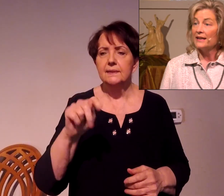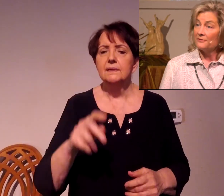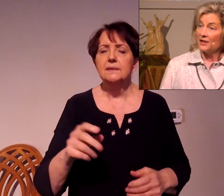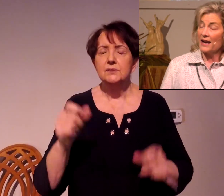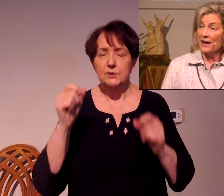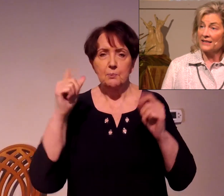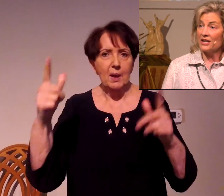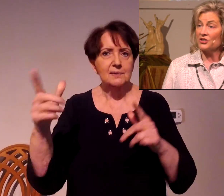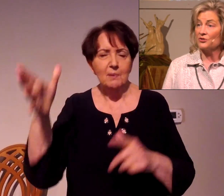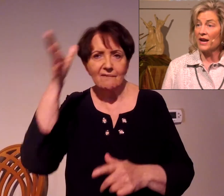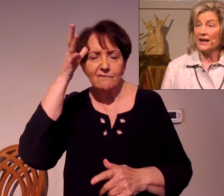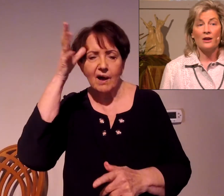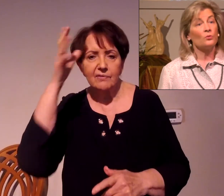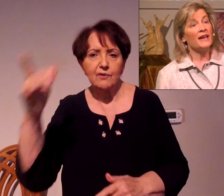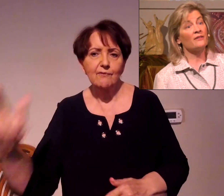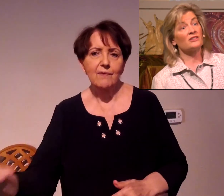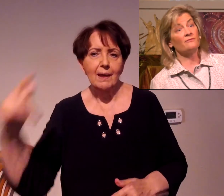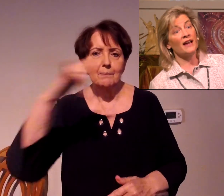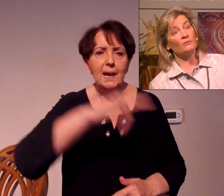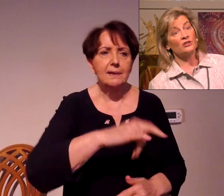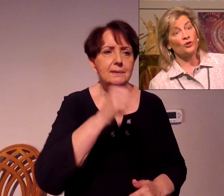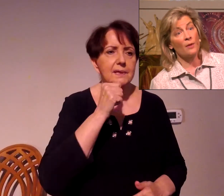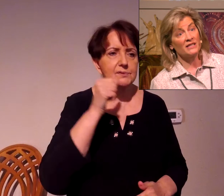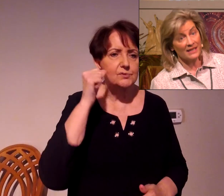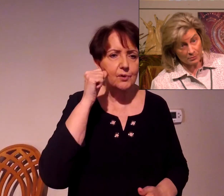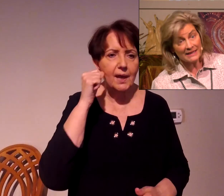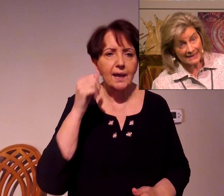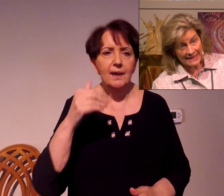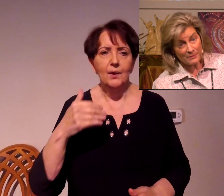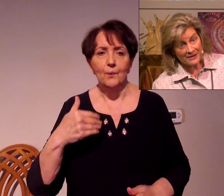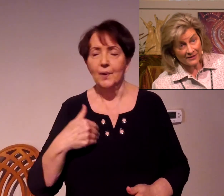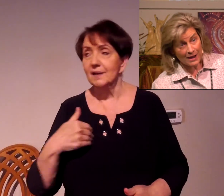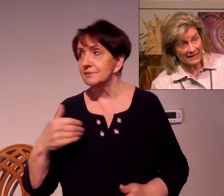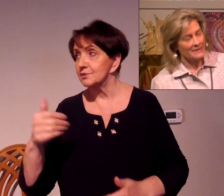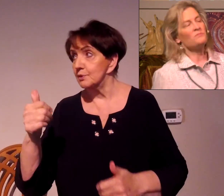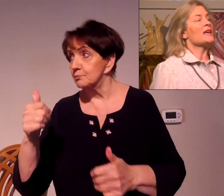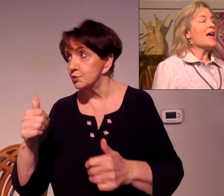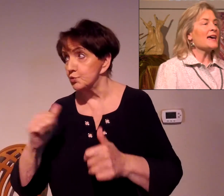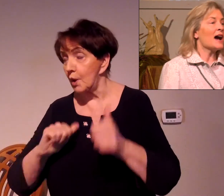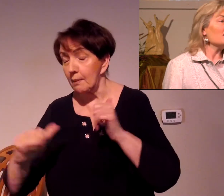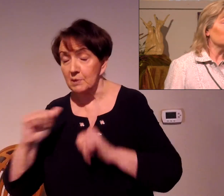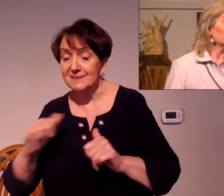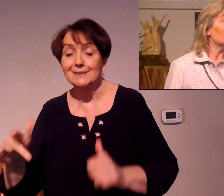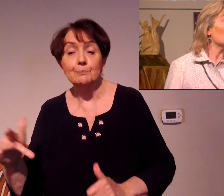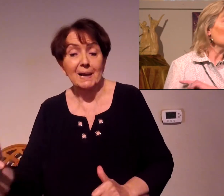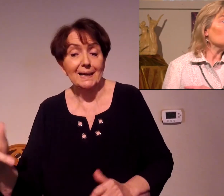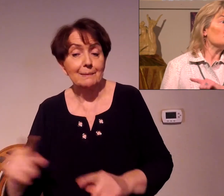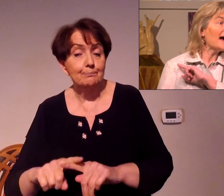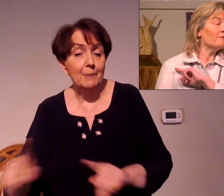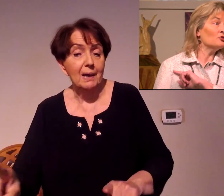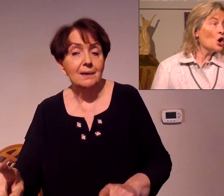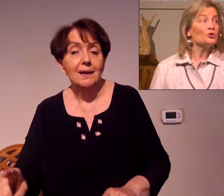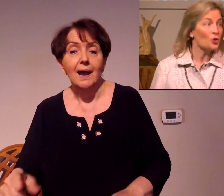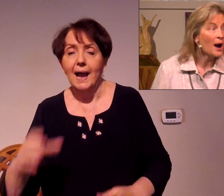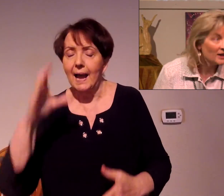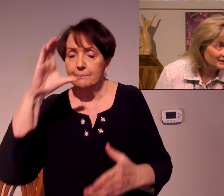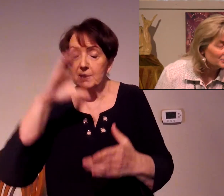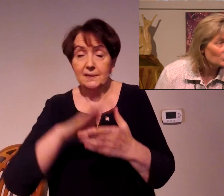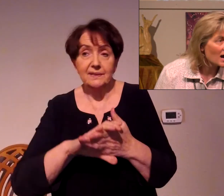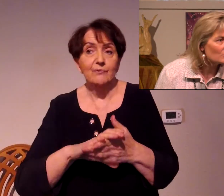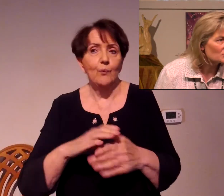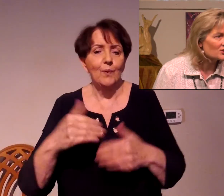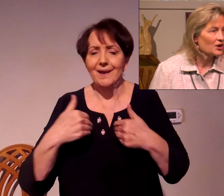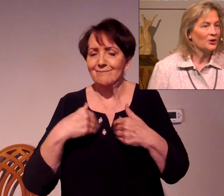coming. Fly back yesterday. We have some family drama typically in my family, and I believed that we would have no